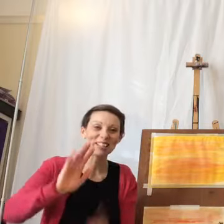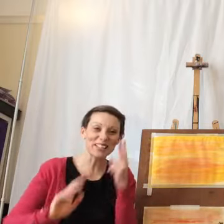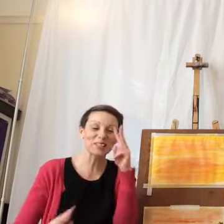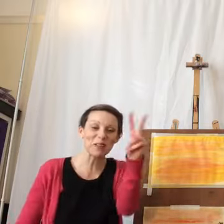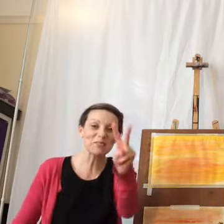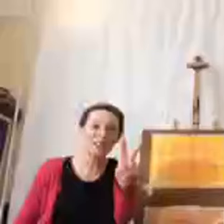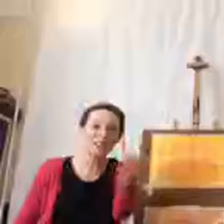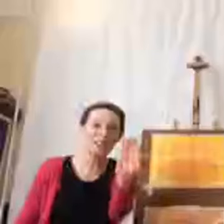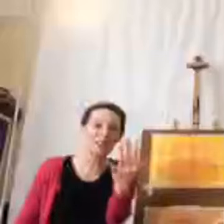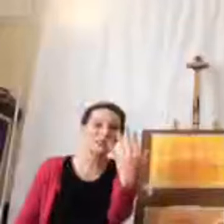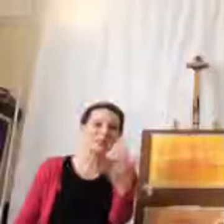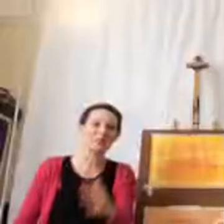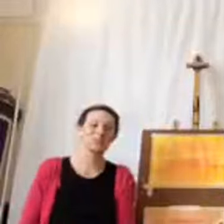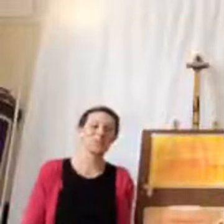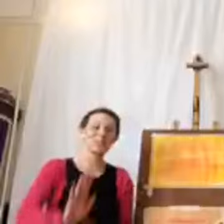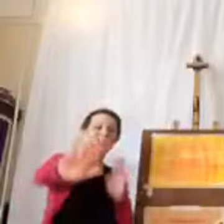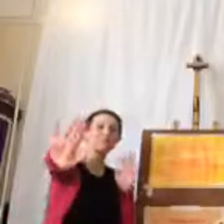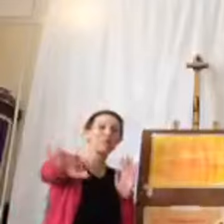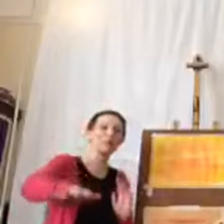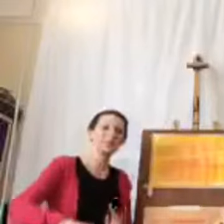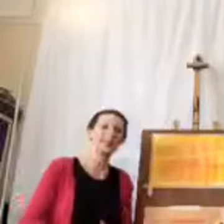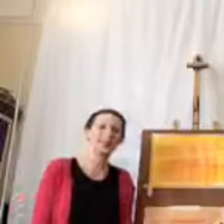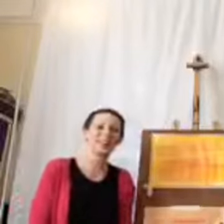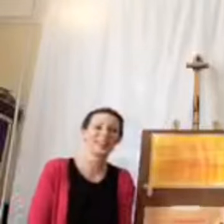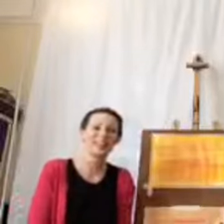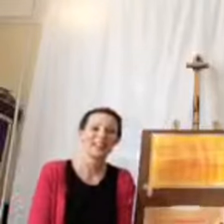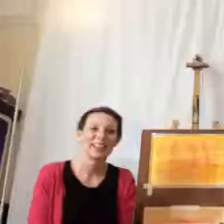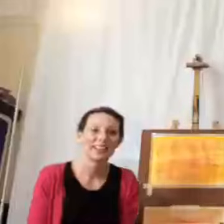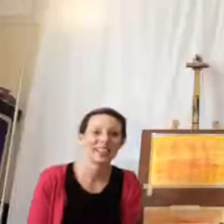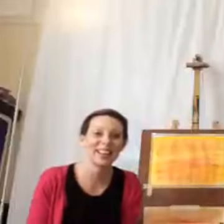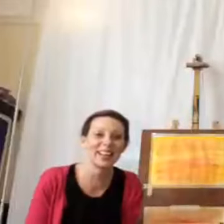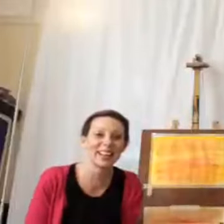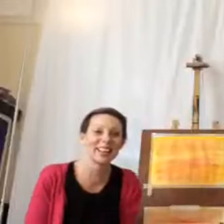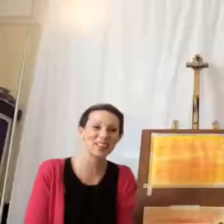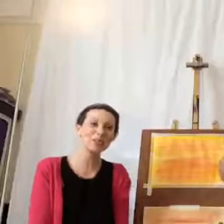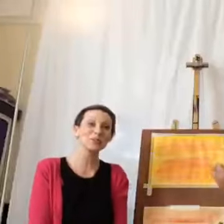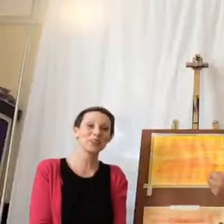Jackie. I can just about read what's coming up on the feed. It's so far away. It says, ooh, hello.